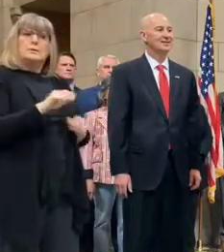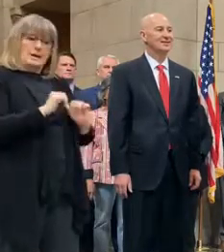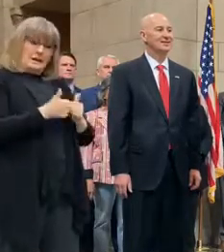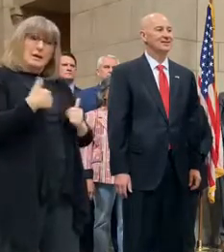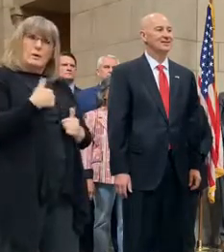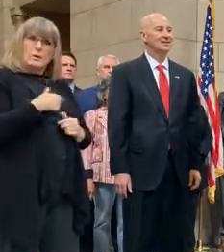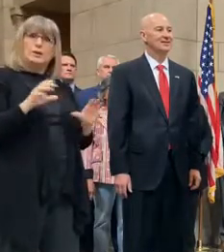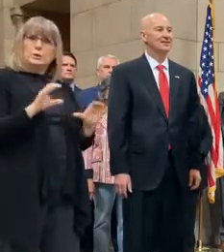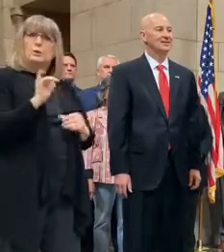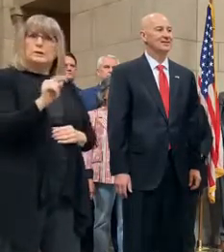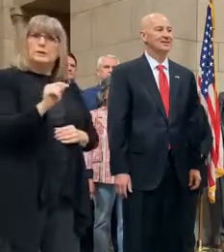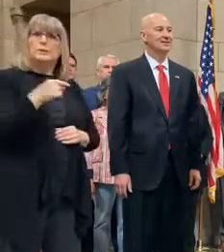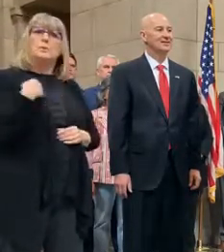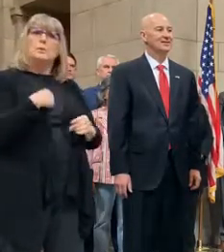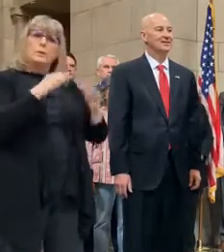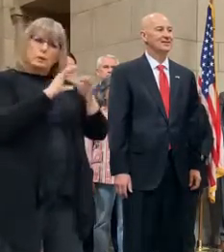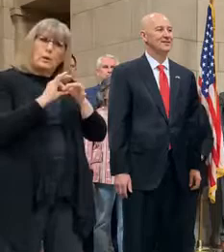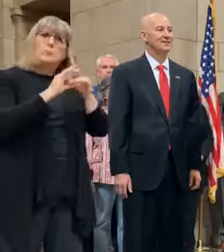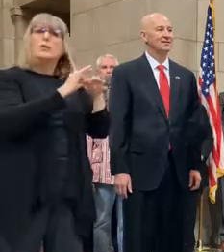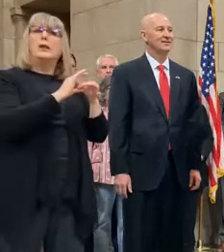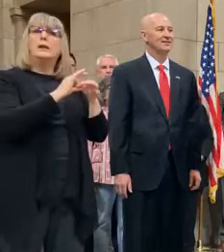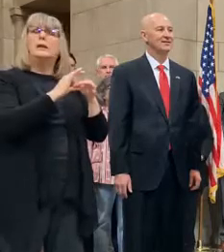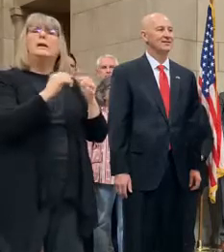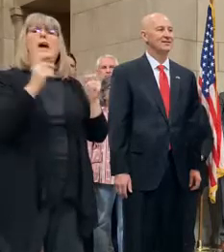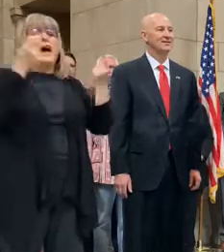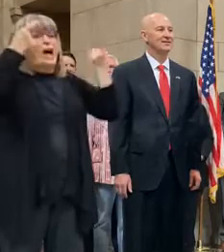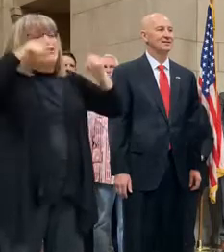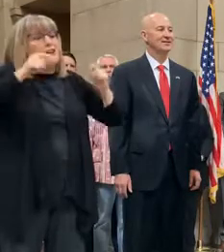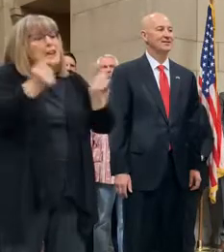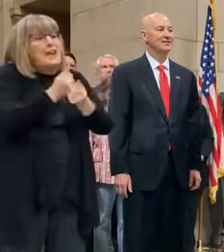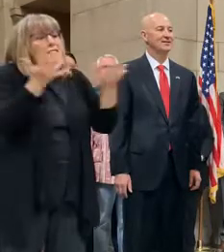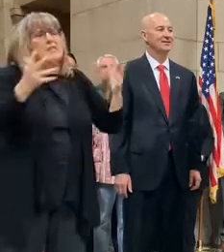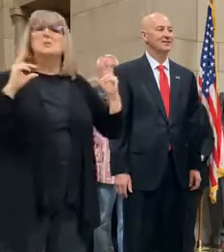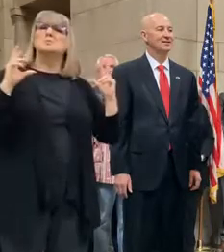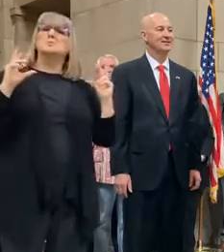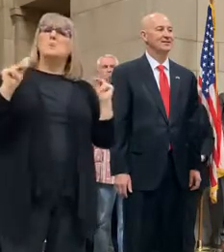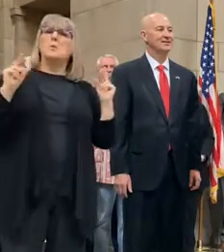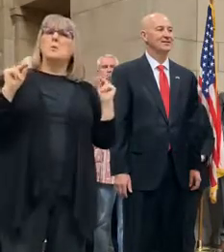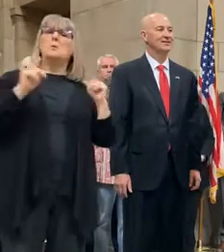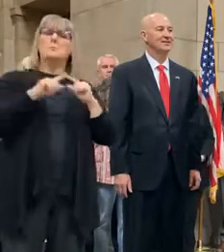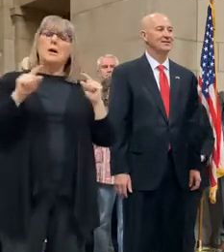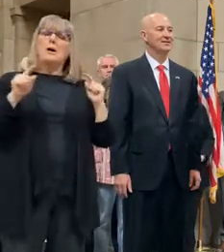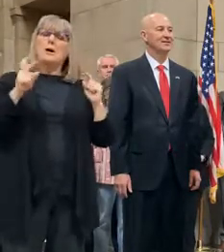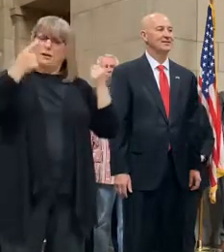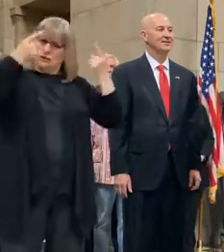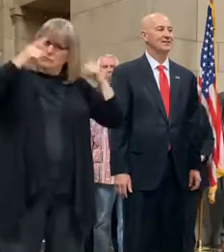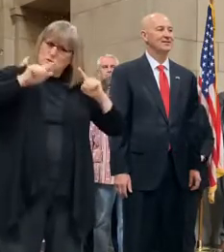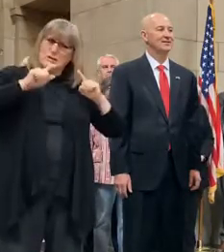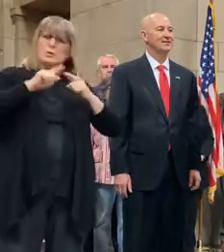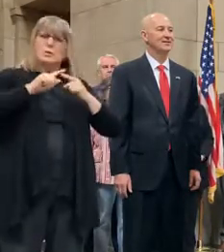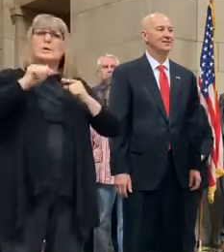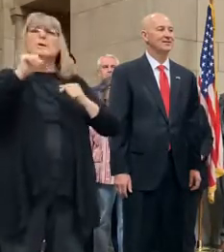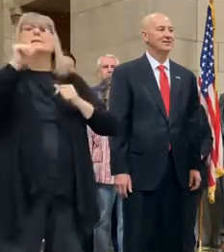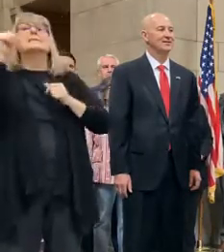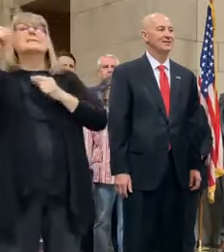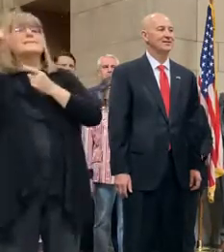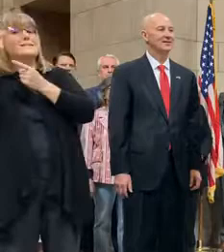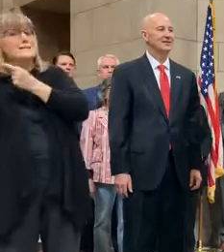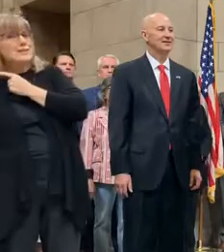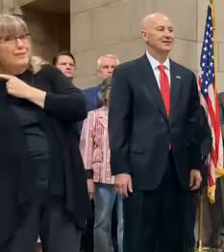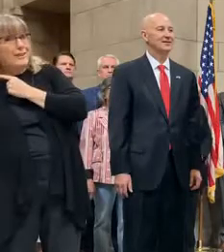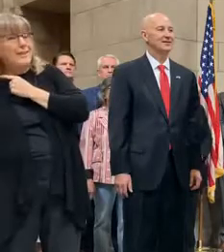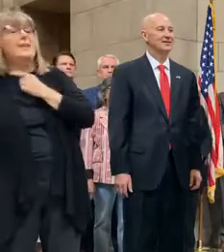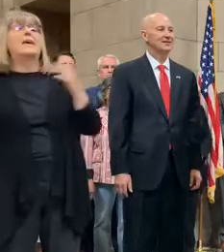We cooperate. We don't see eye to eye on everything, but we come together and look for common ground and make everything work.